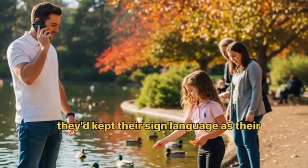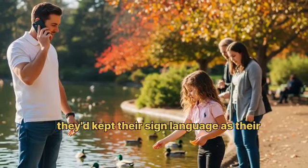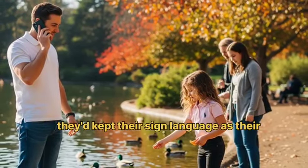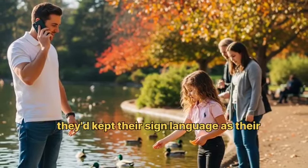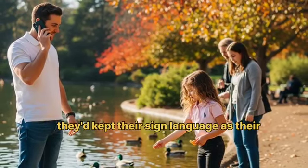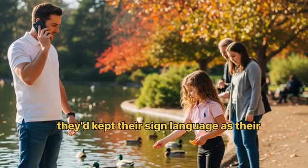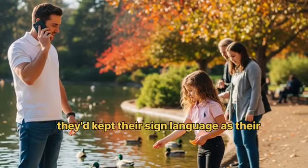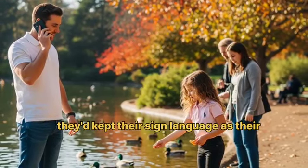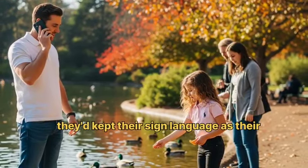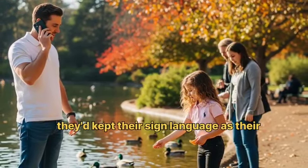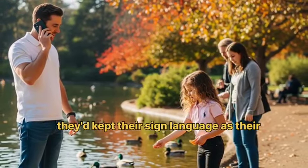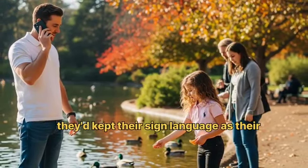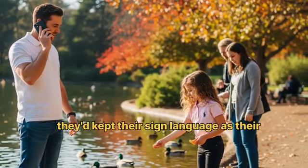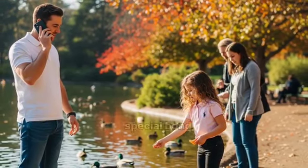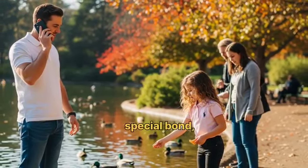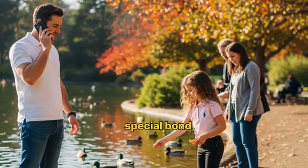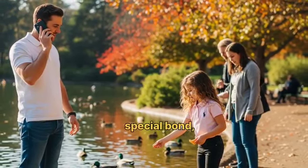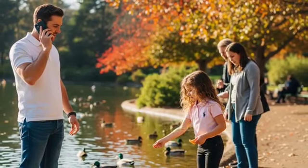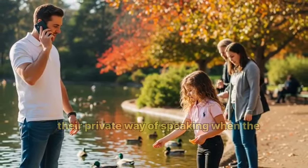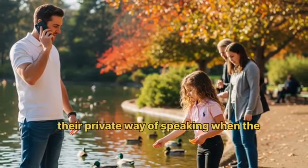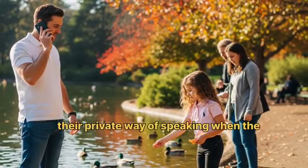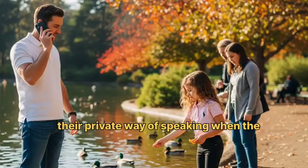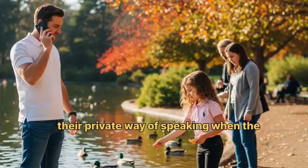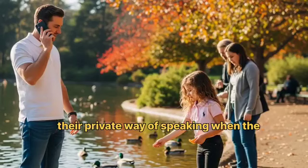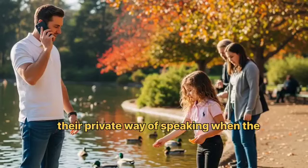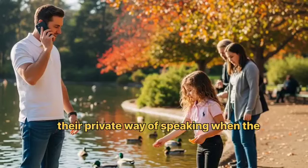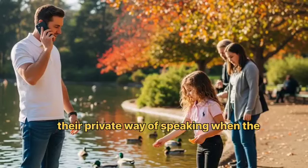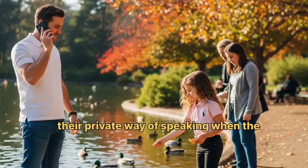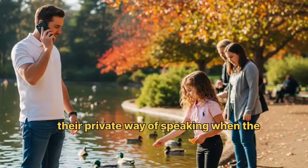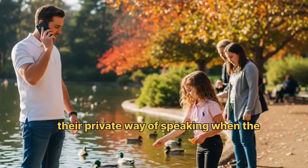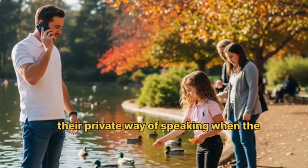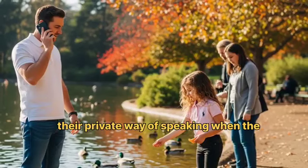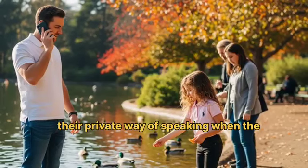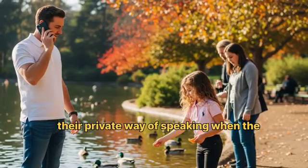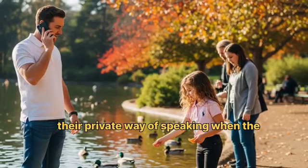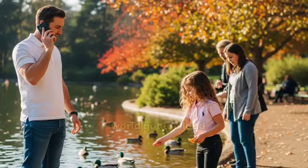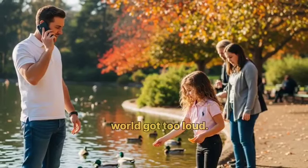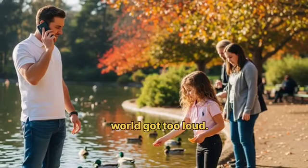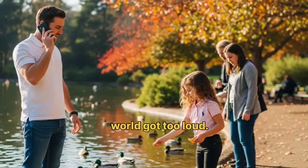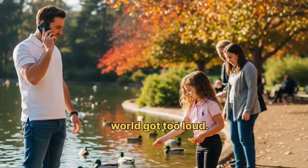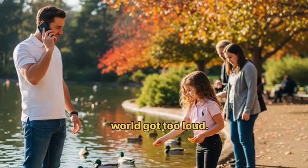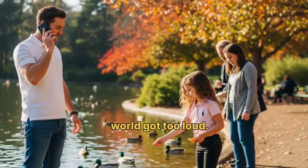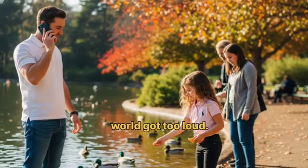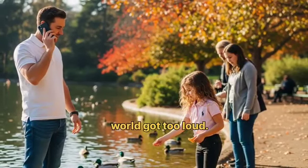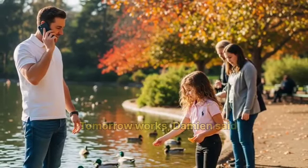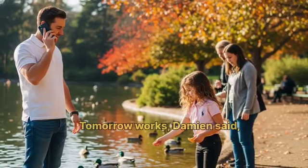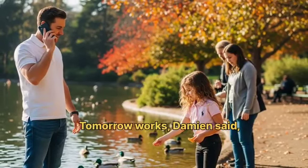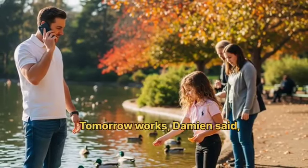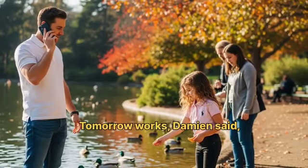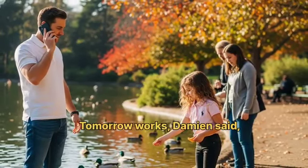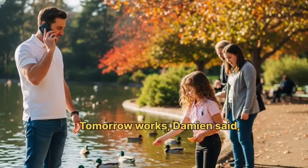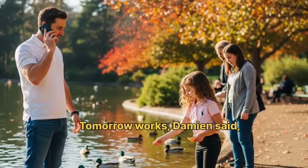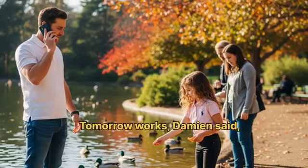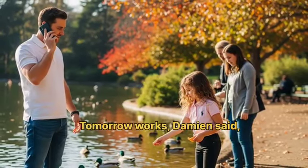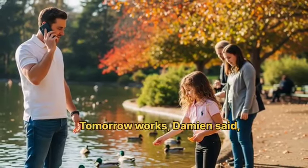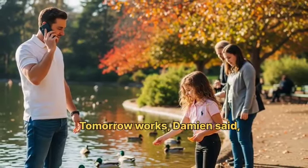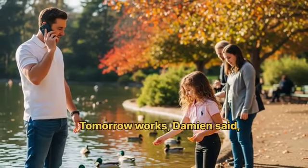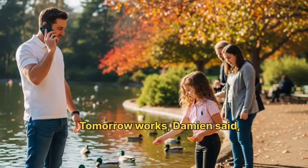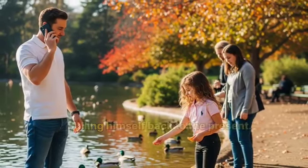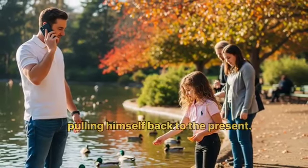their sign language as their special bond, their private way of speaking when the world got too loud. "Tomorrow works," Damien said, pulling